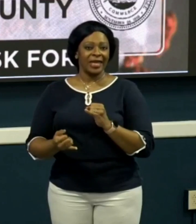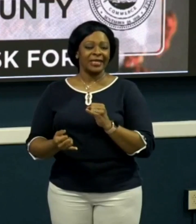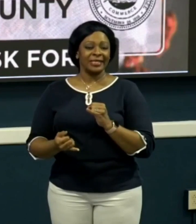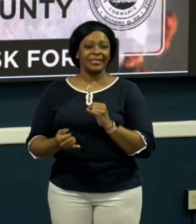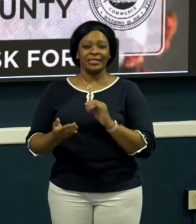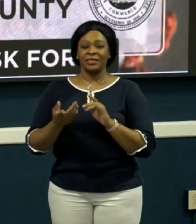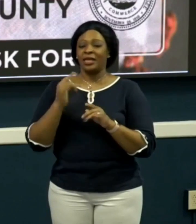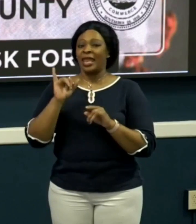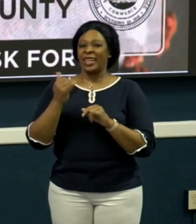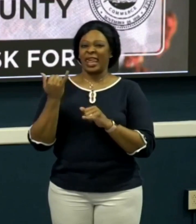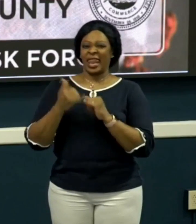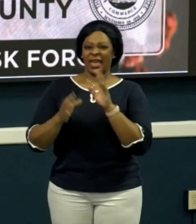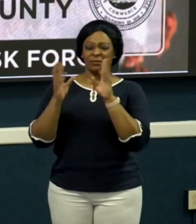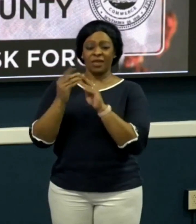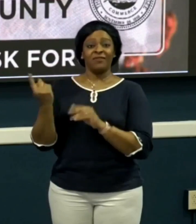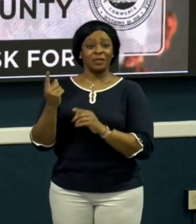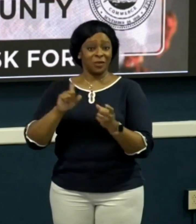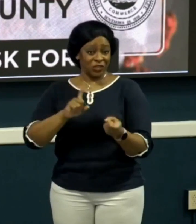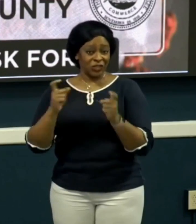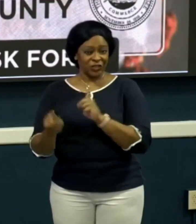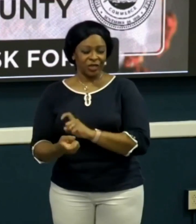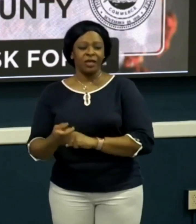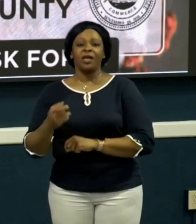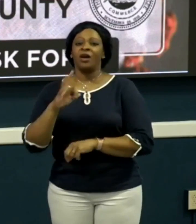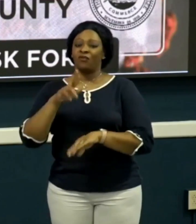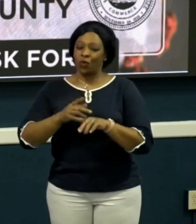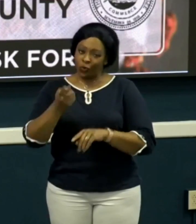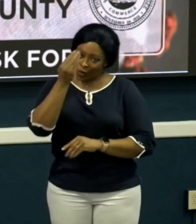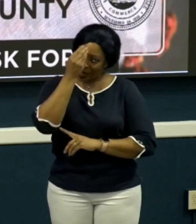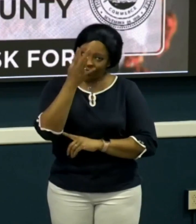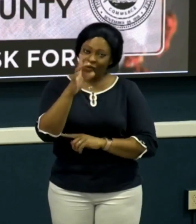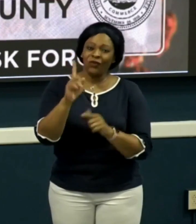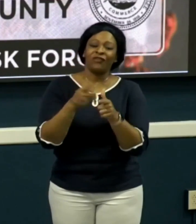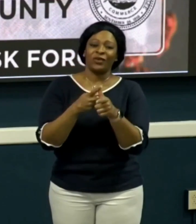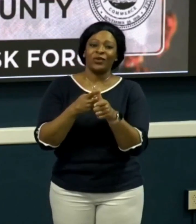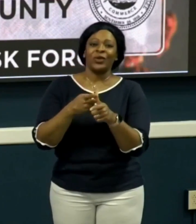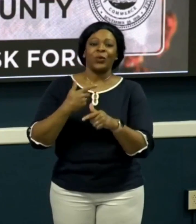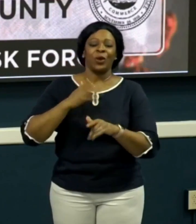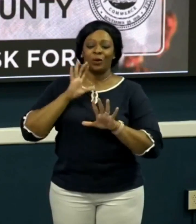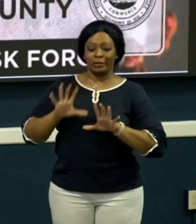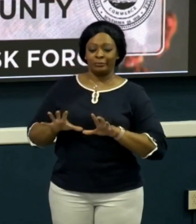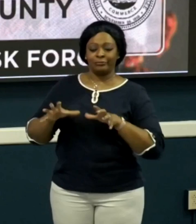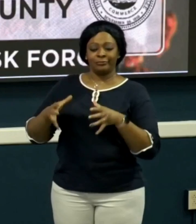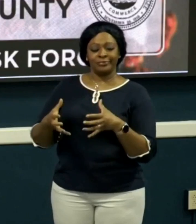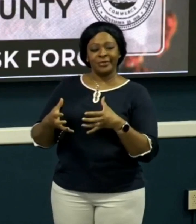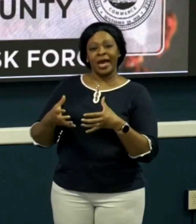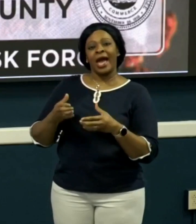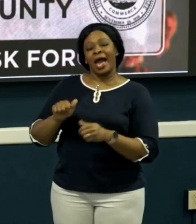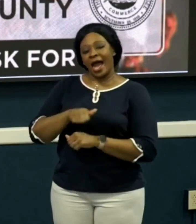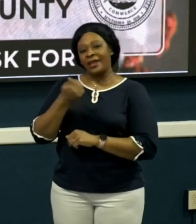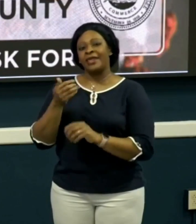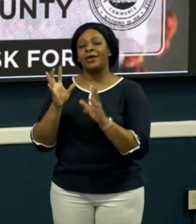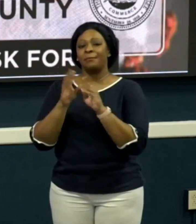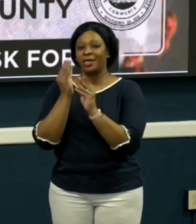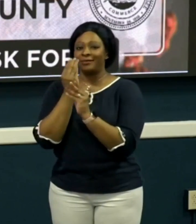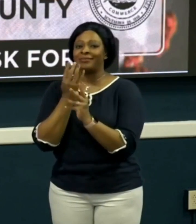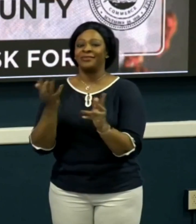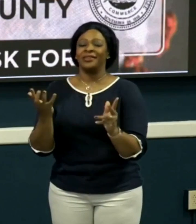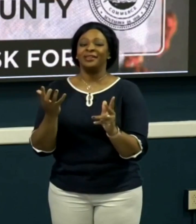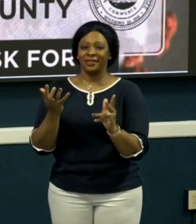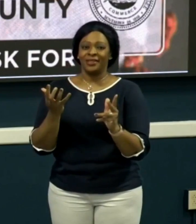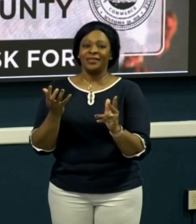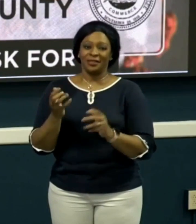at the end of the last peak, if something changes, you will be the first to know, because we will convene another joint task force briefing. So